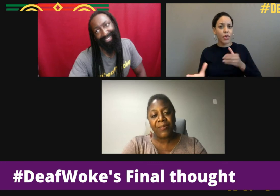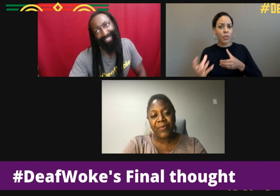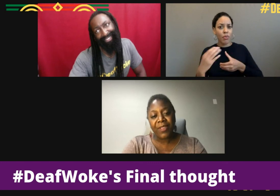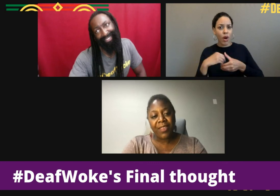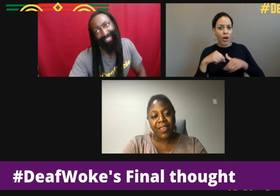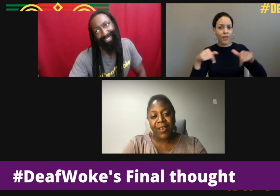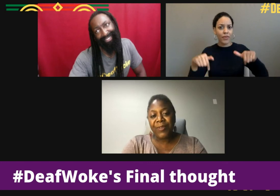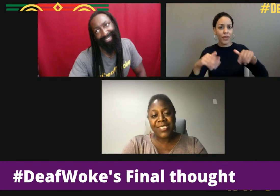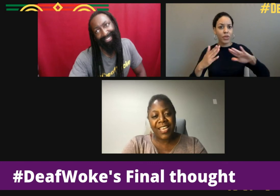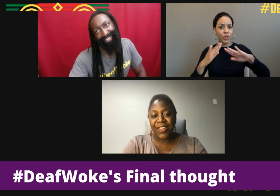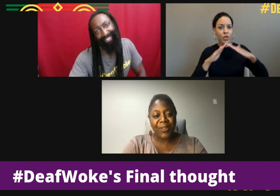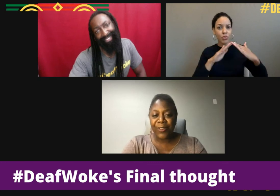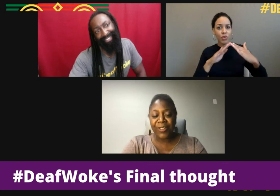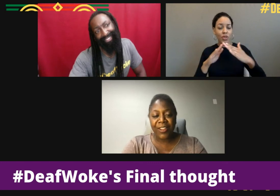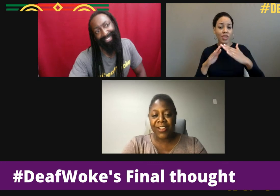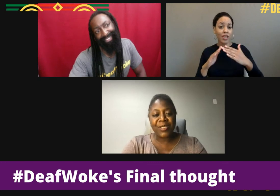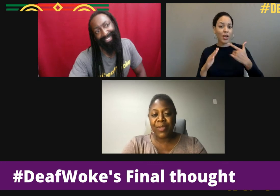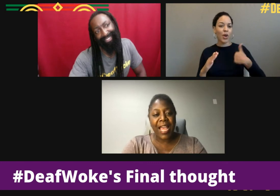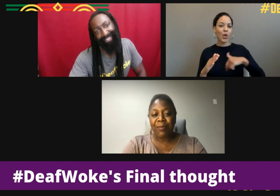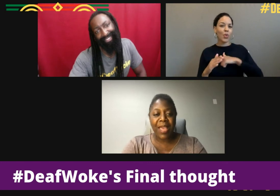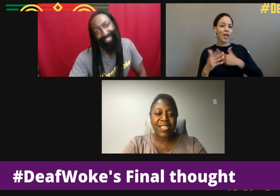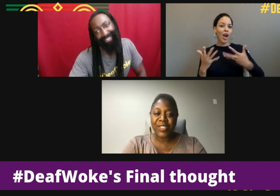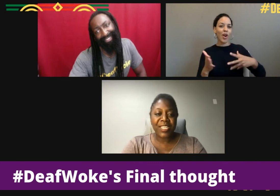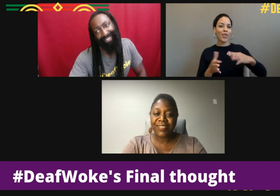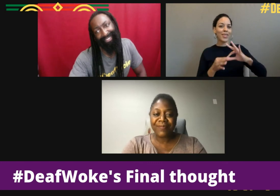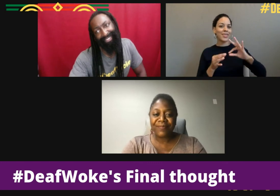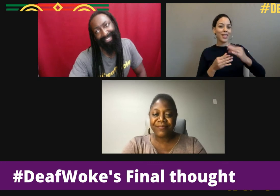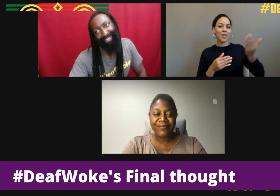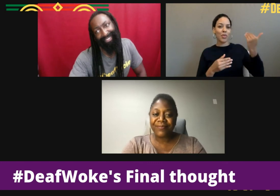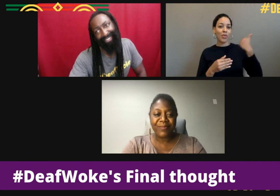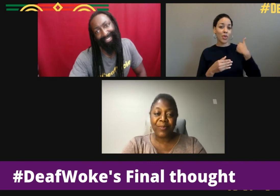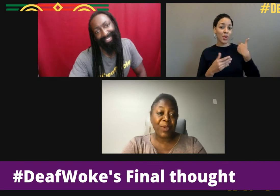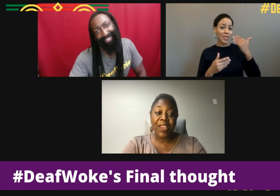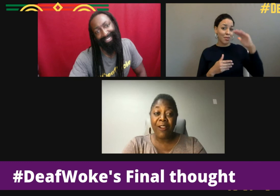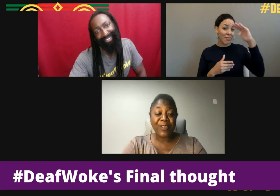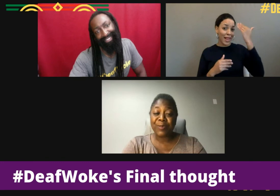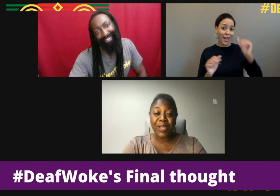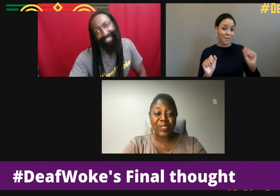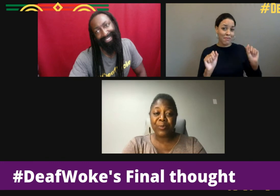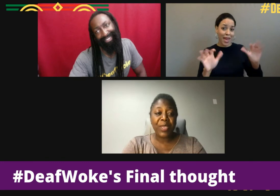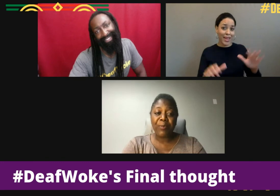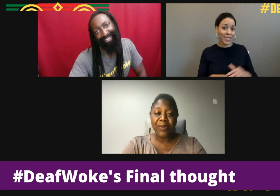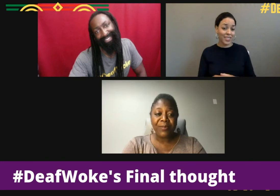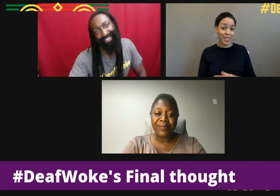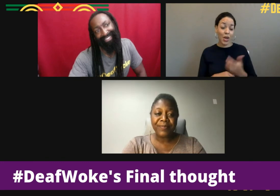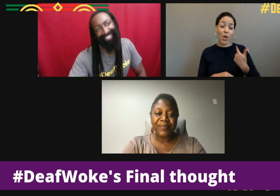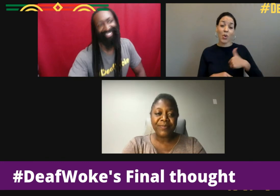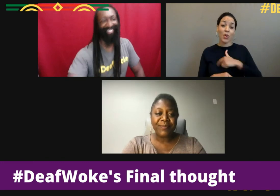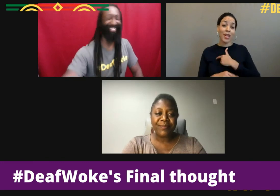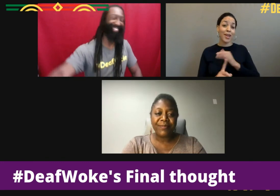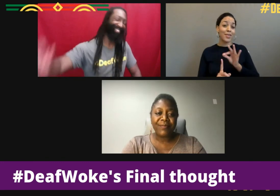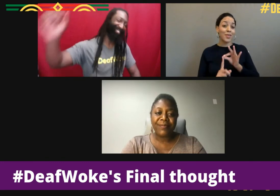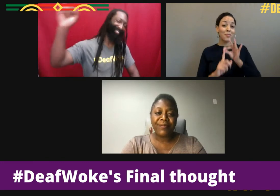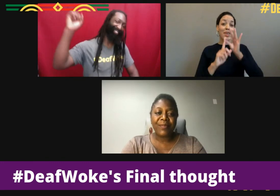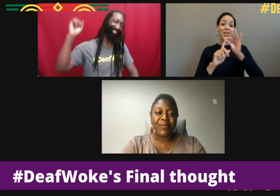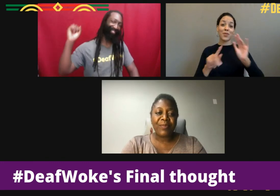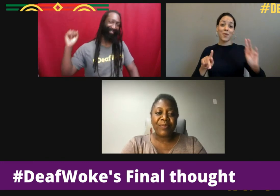community. We said it earlier, it's Black magic. We are a special people.